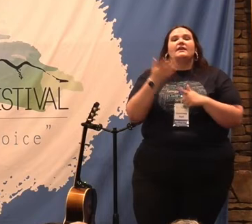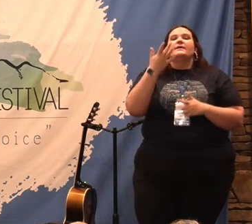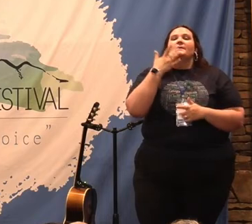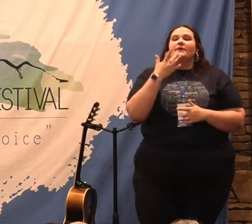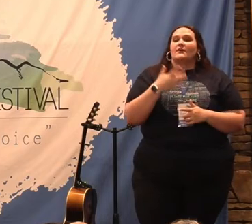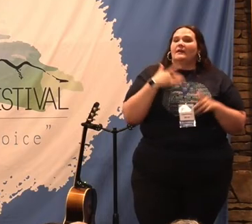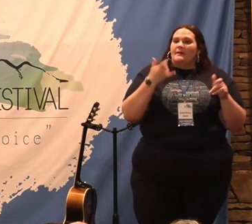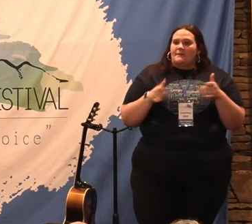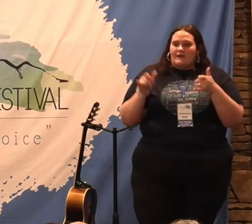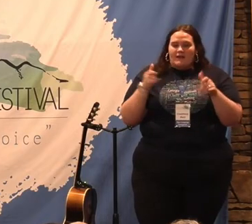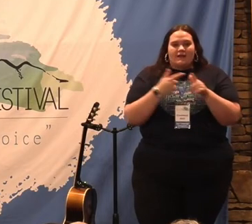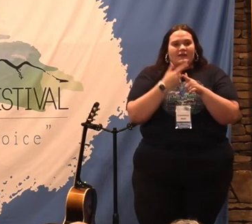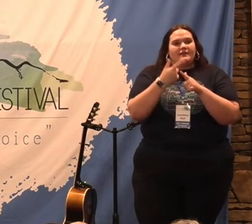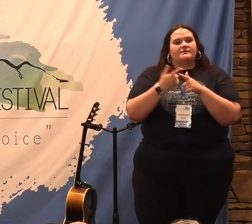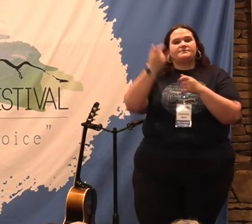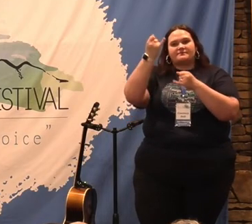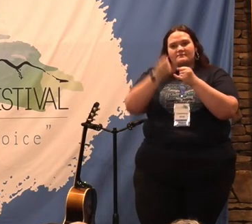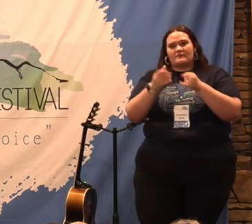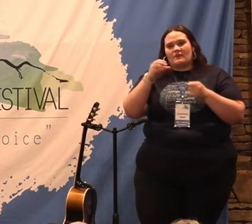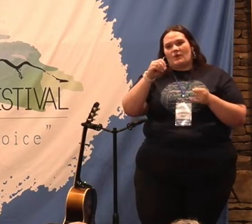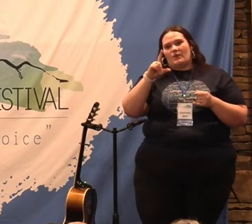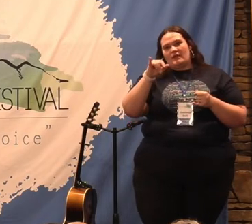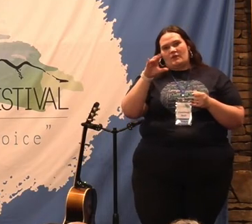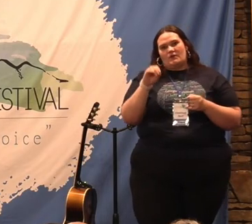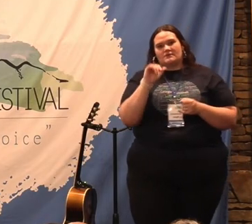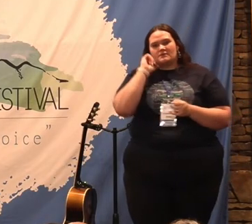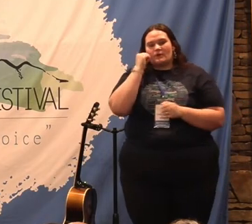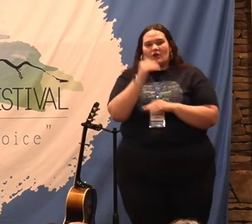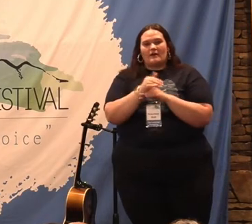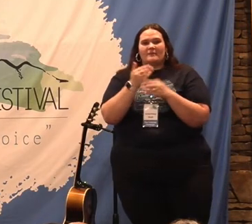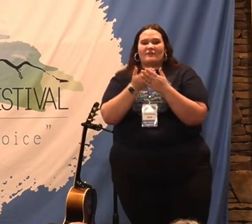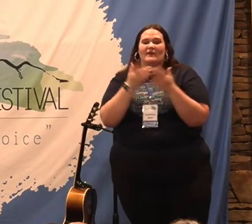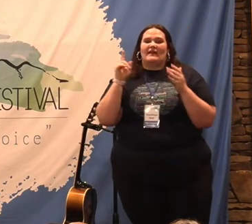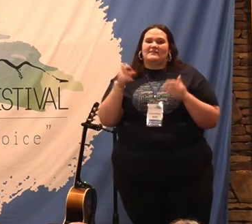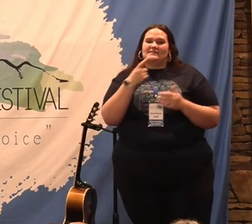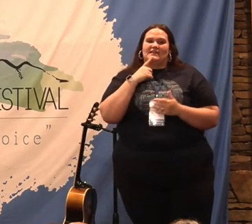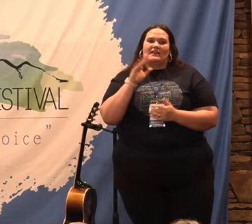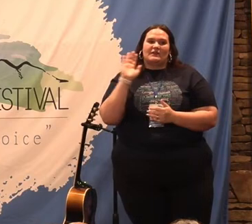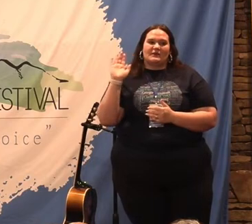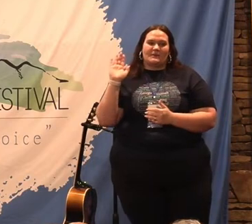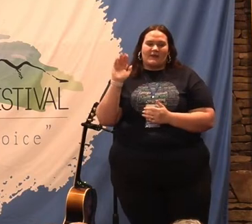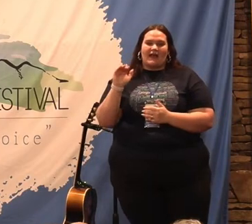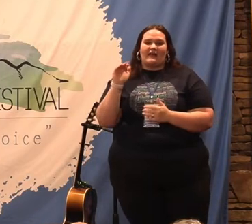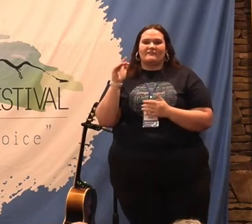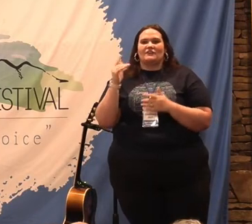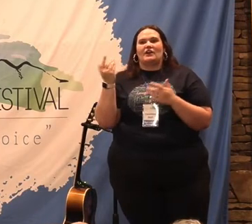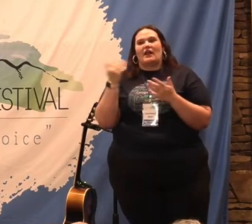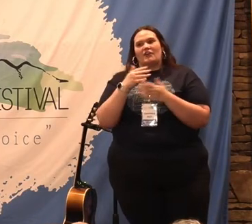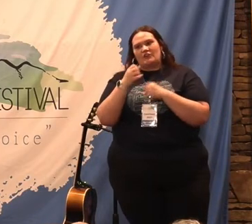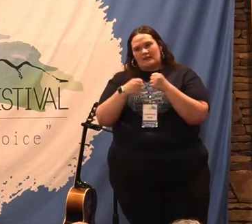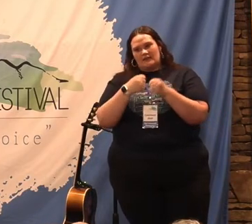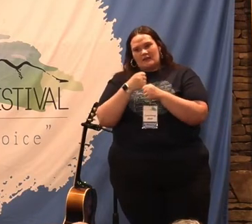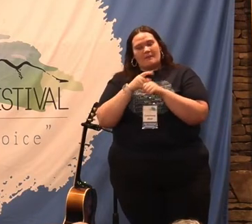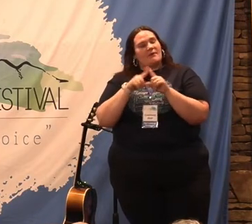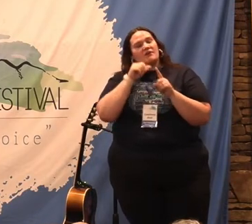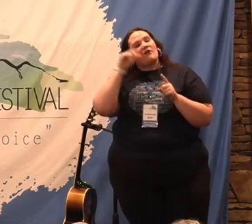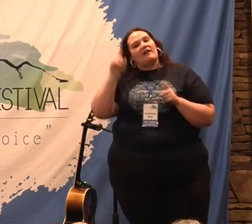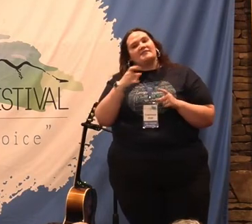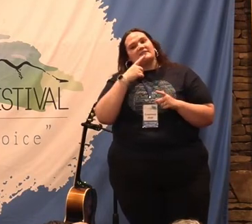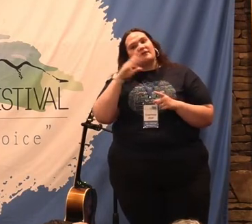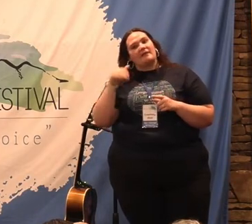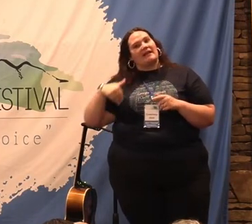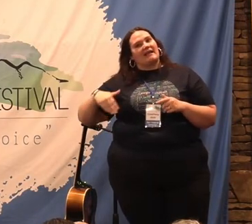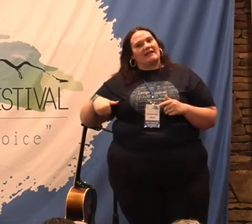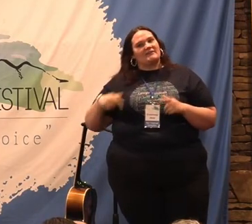party, and then the final olio tomorrow night before we have to say goodbye for another year. But we don't have to say goodbye yet. We still